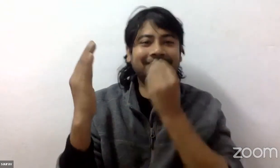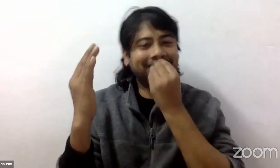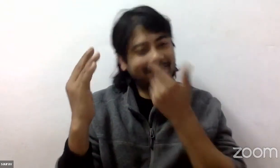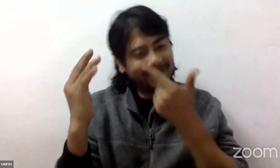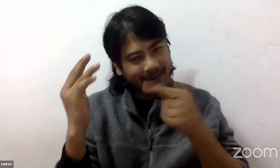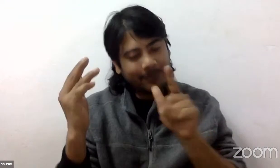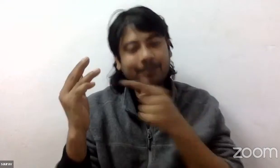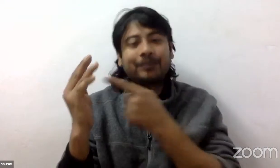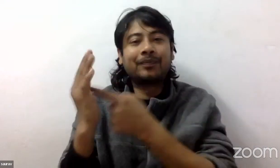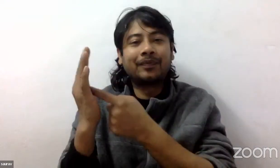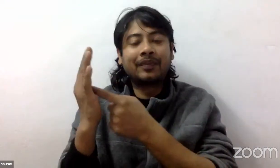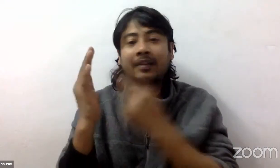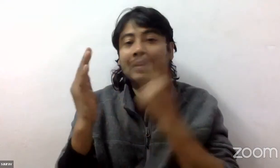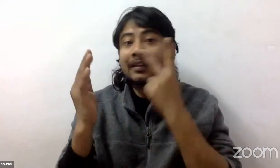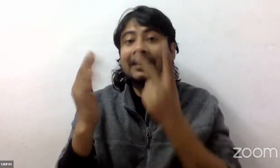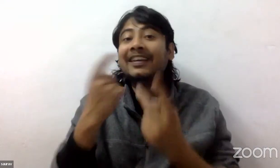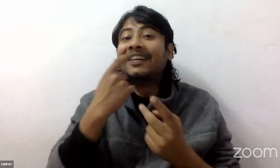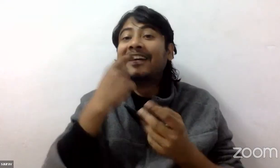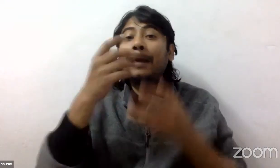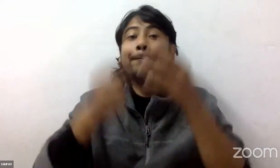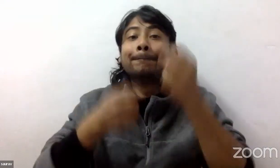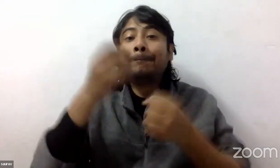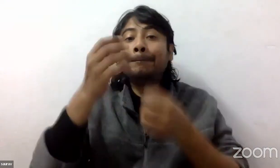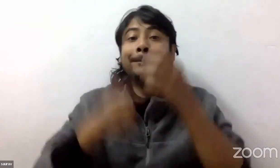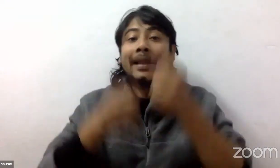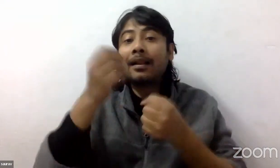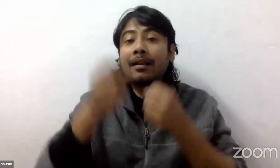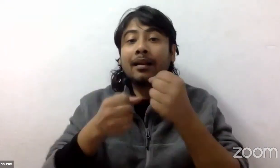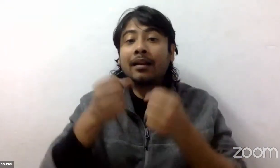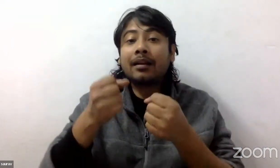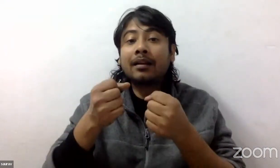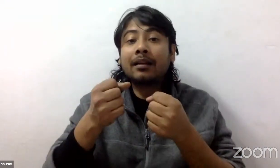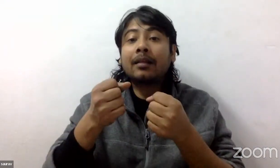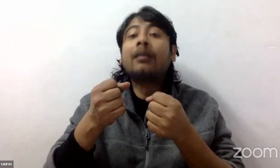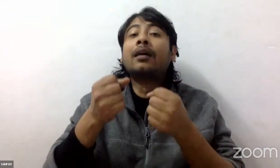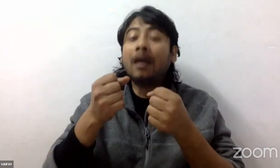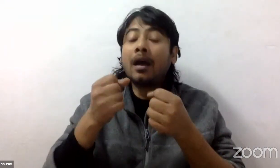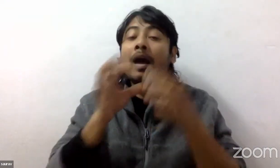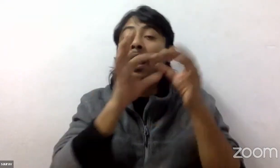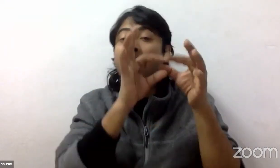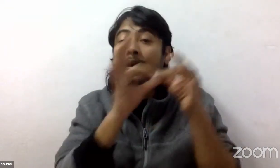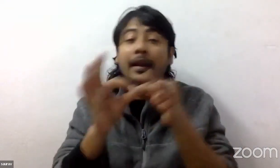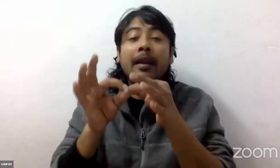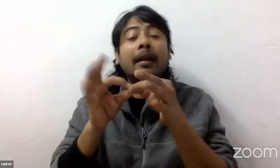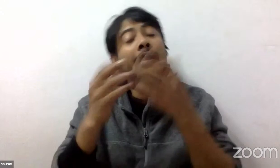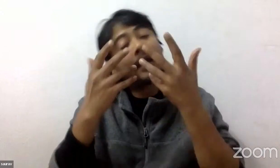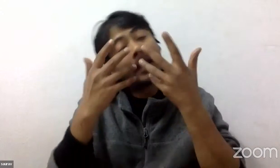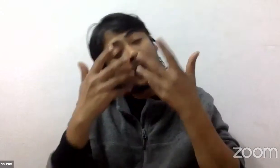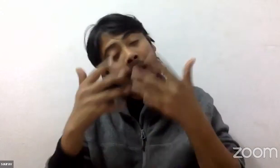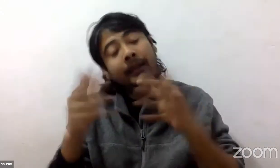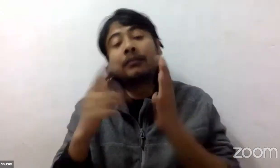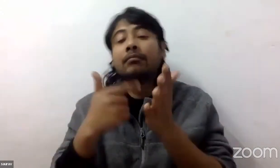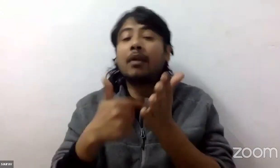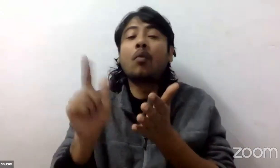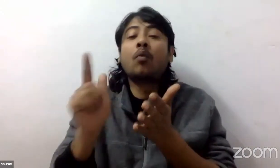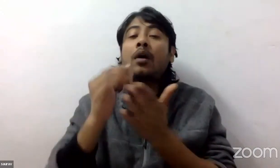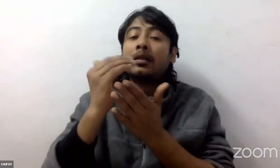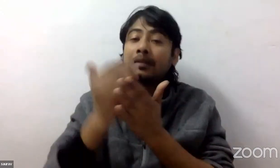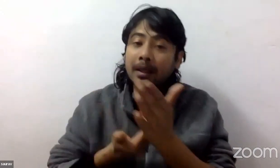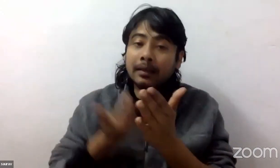cheese. For cheese, also try to look for vegetarian brand because outside India, cheese is sometimes